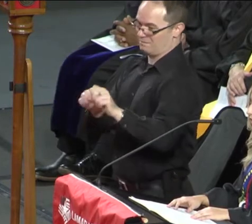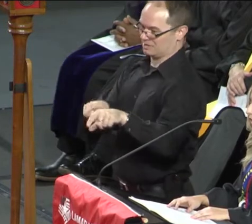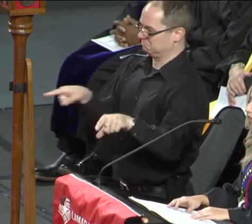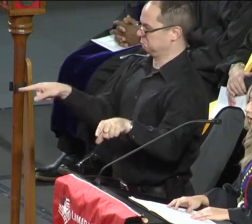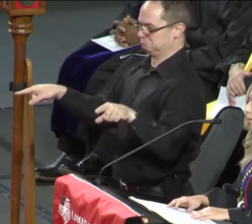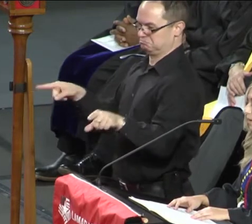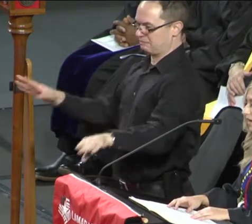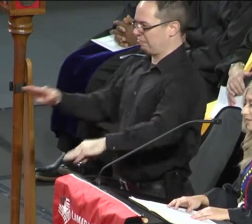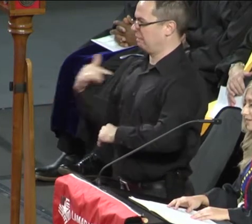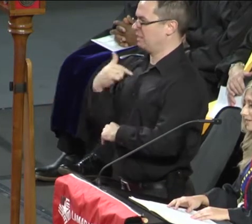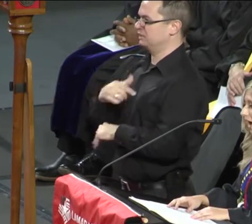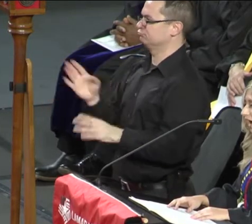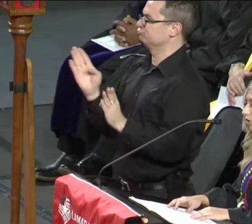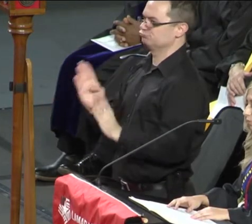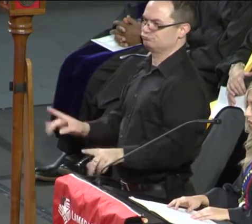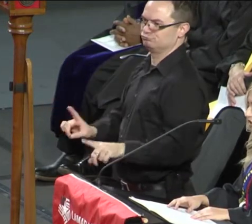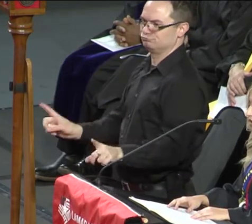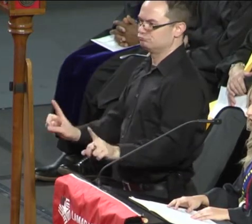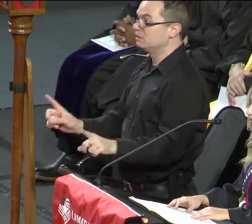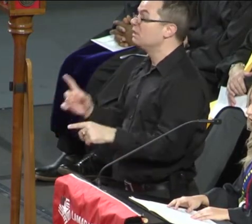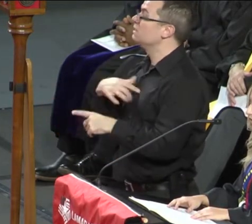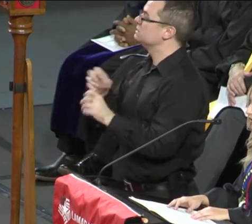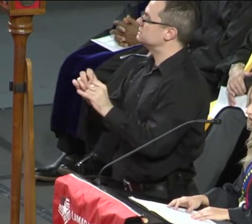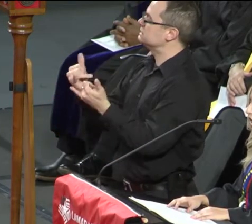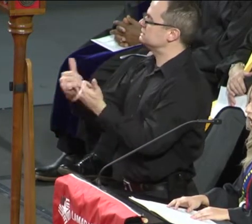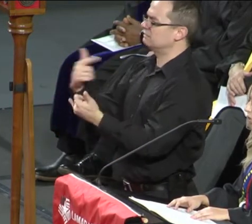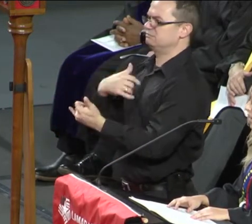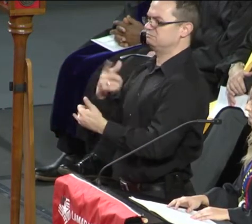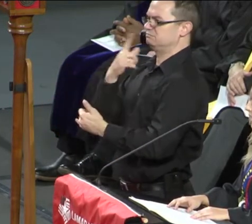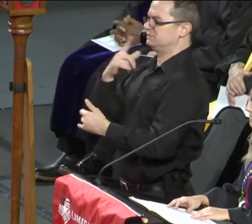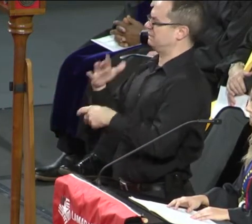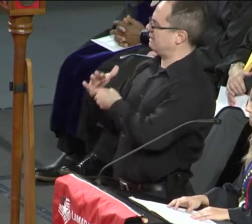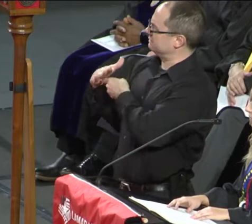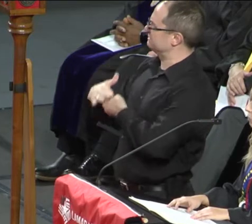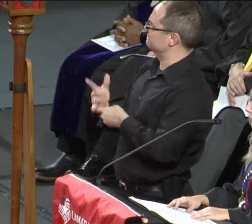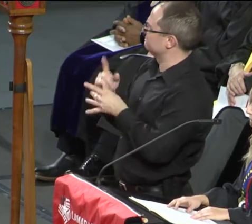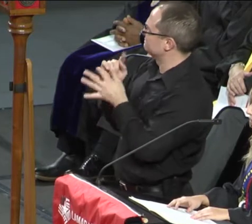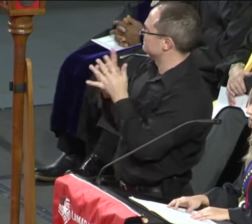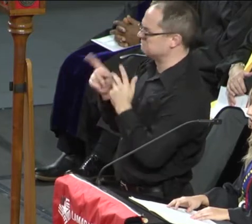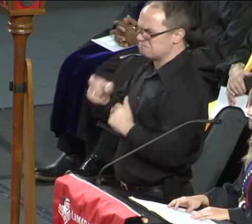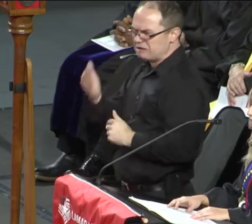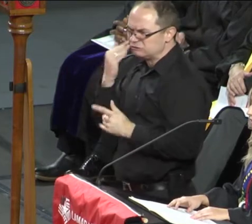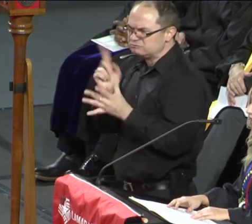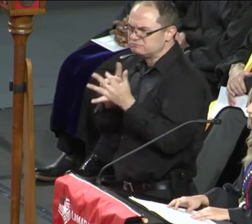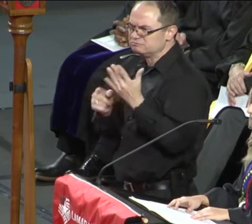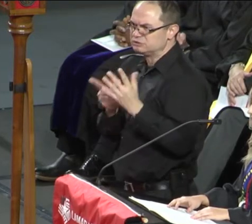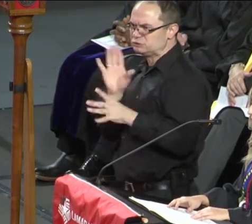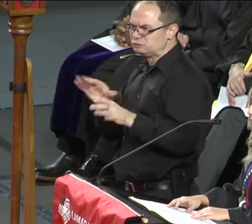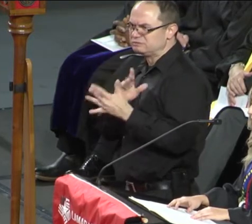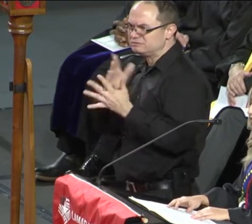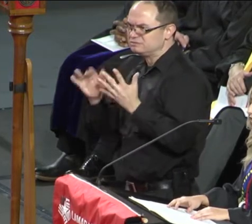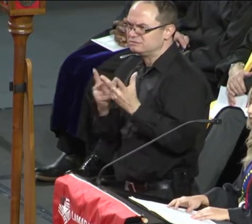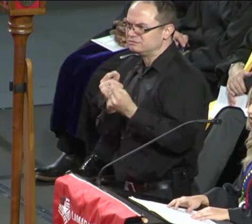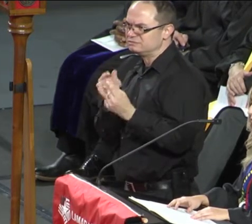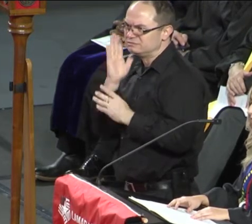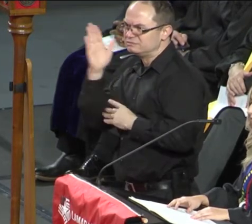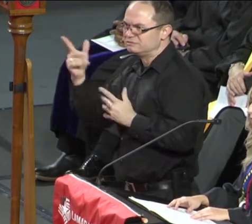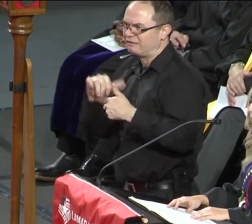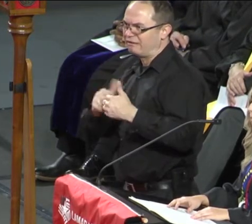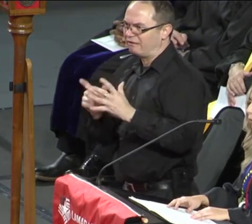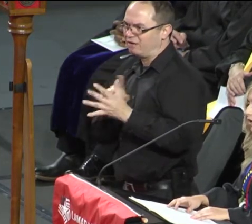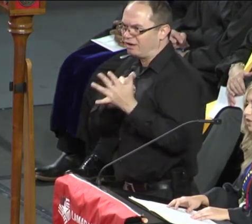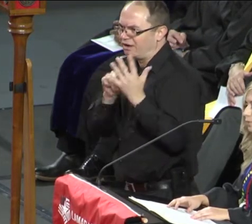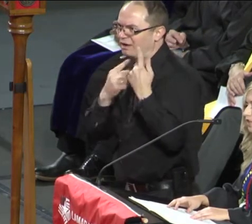possible. There are many societal pressures for us to know exactly what we want to do and how we are going to do